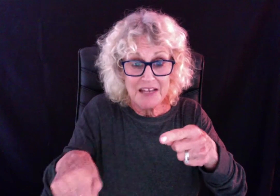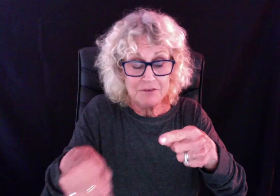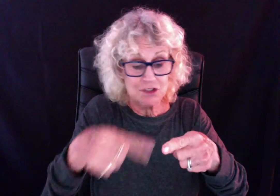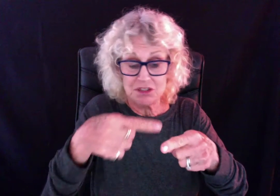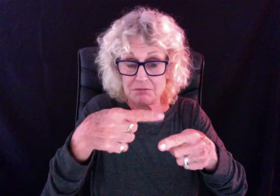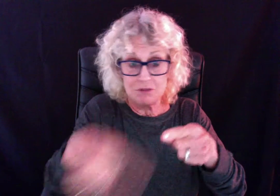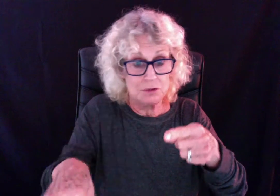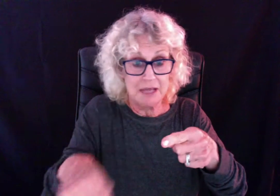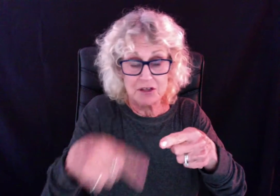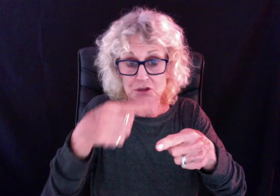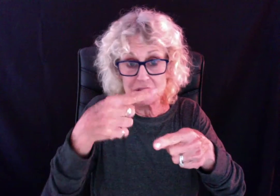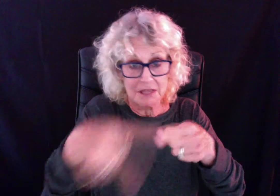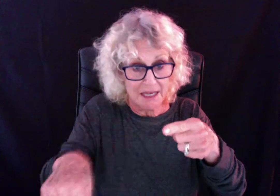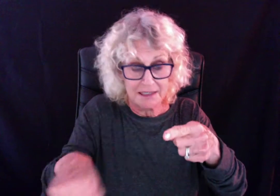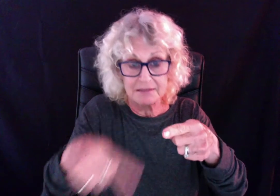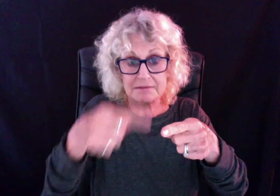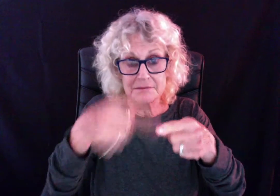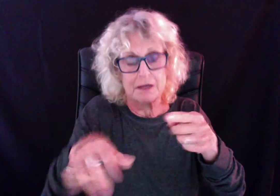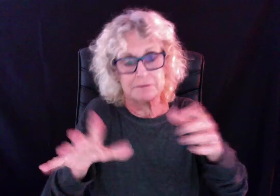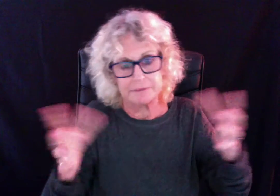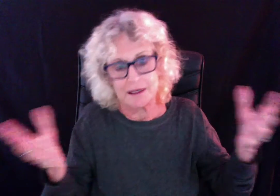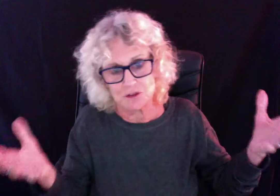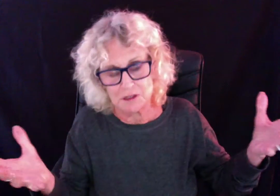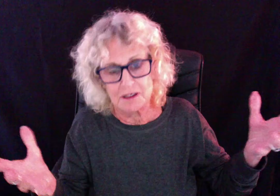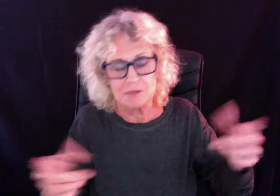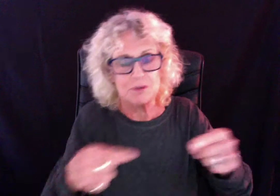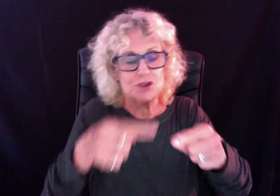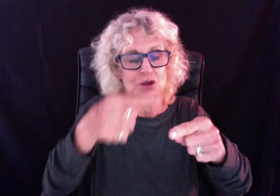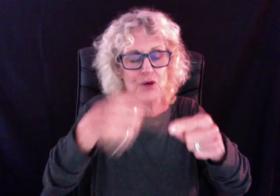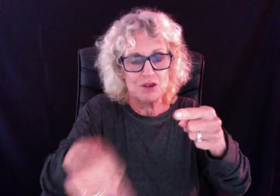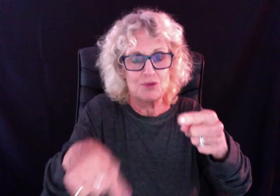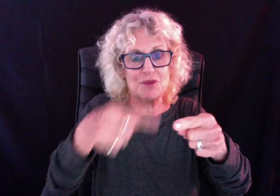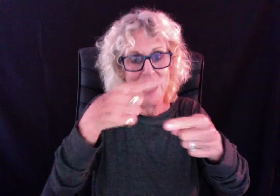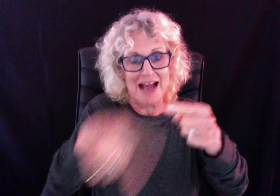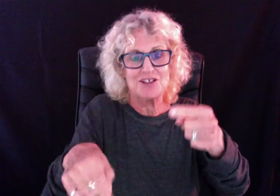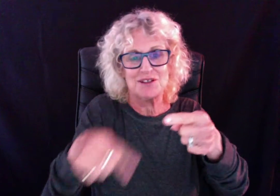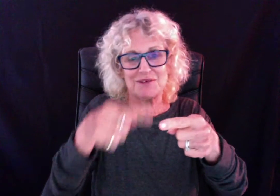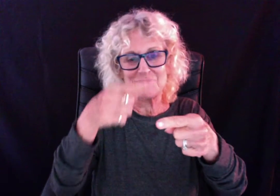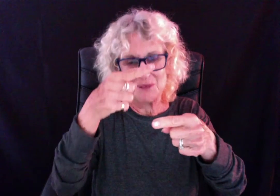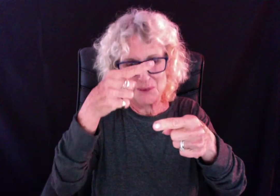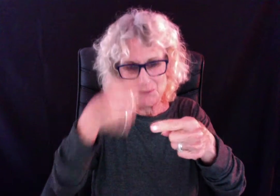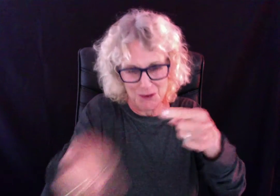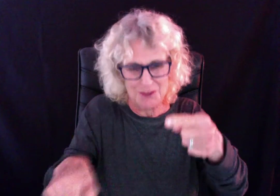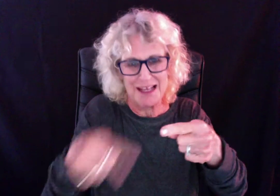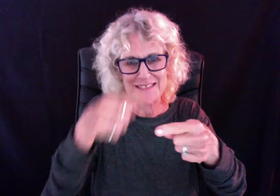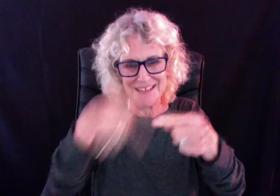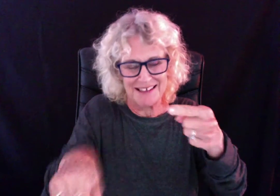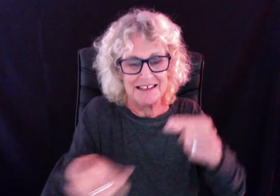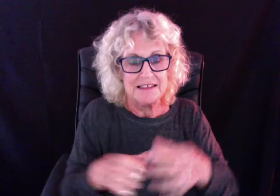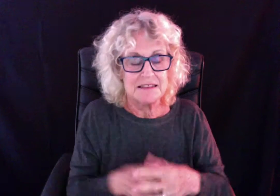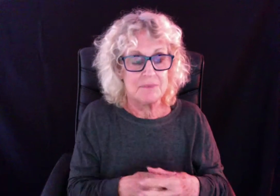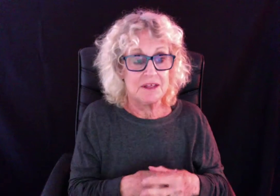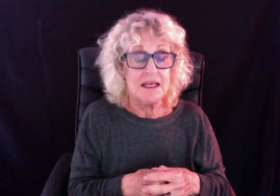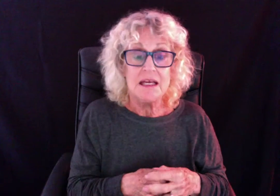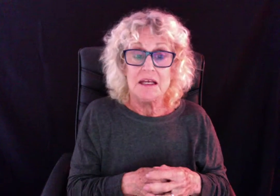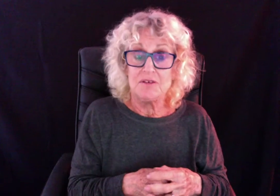knife, you're just doing actually cutting, not actually cutting, but you're going through the action of what it would look like to cut something. If you